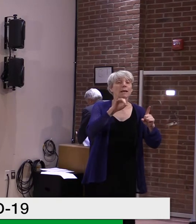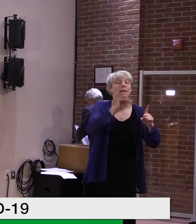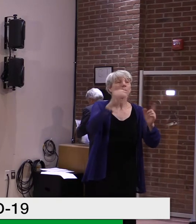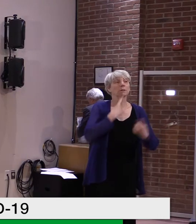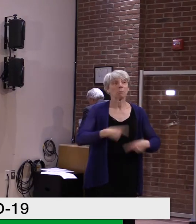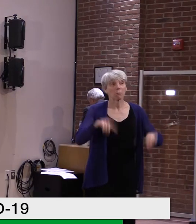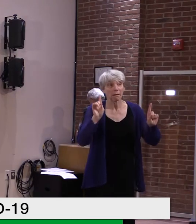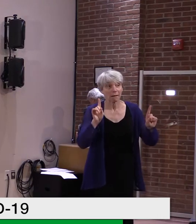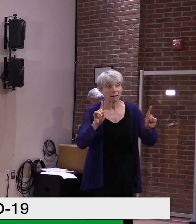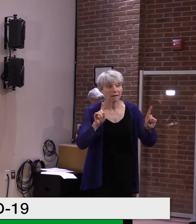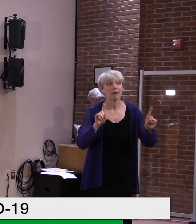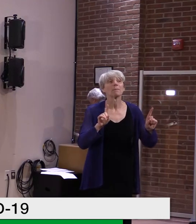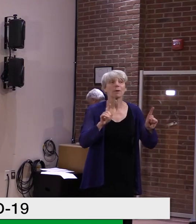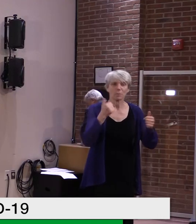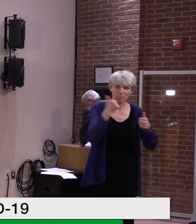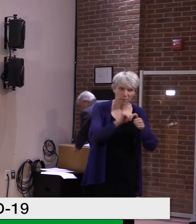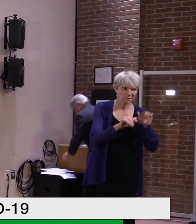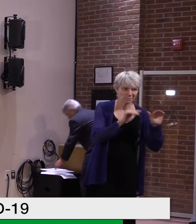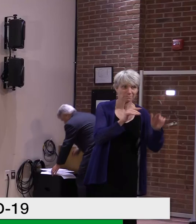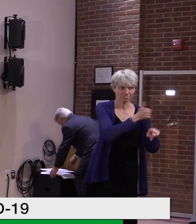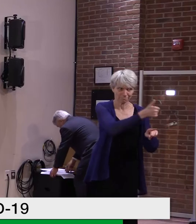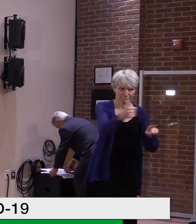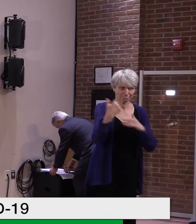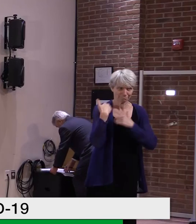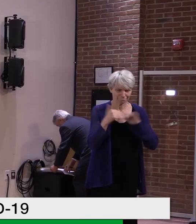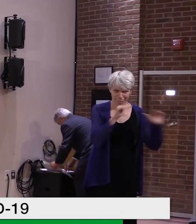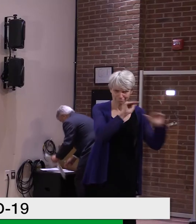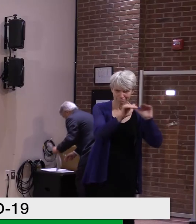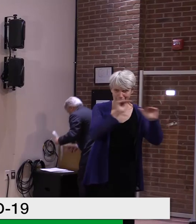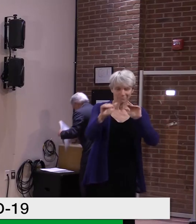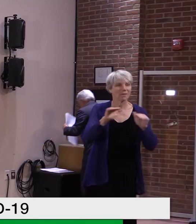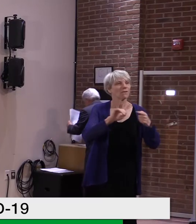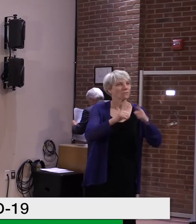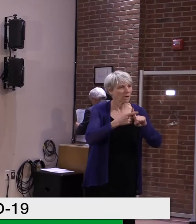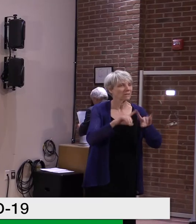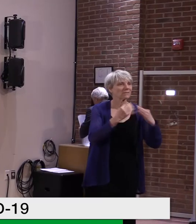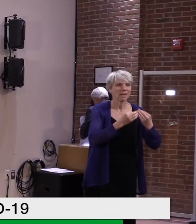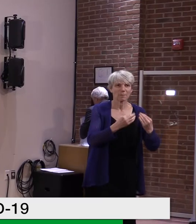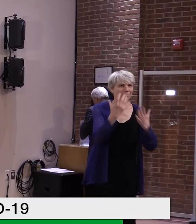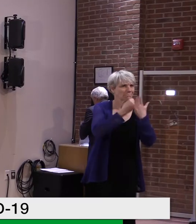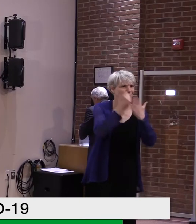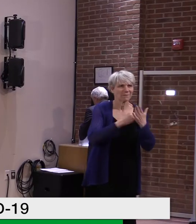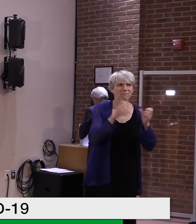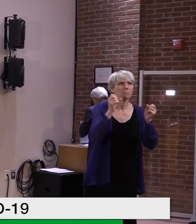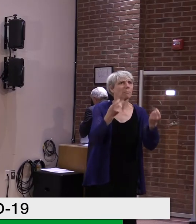been vaccinated to be vaccinated, we have all kinds of opportunity, whether it's in our